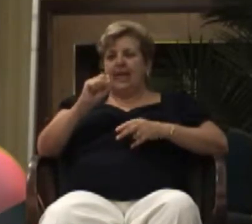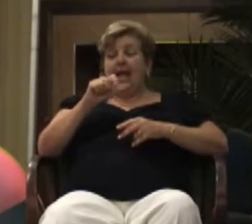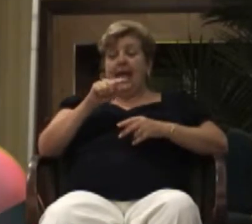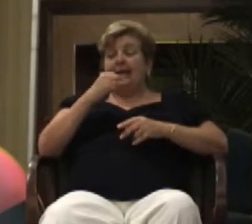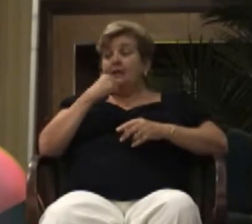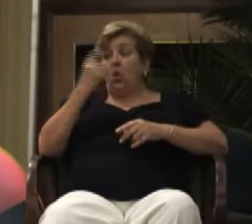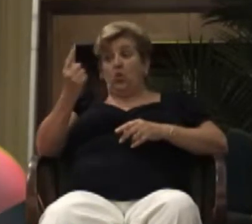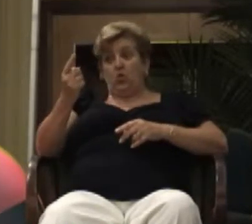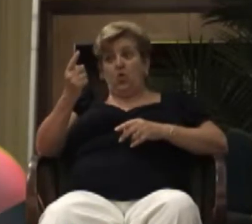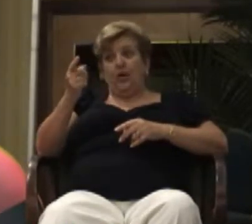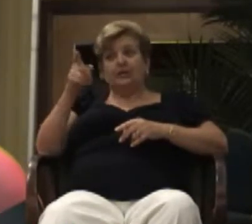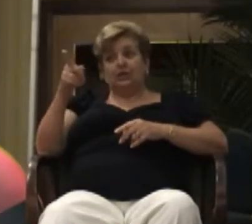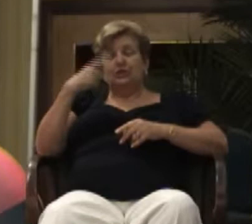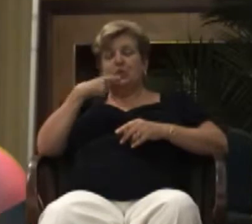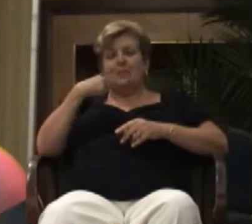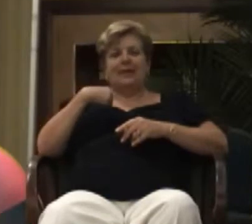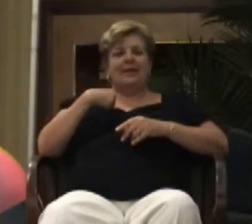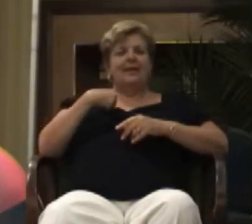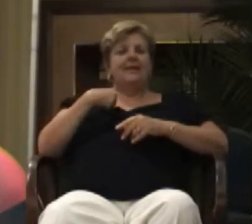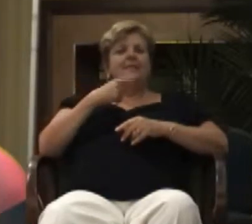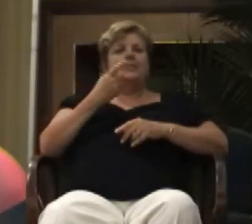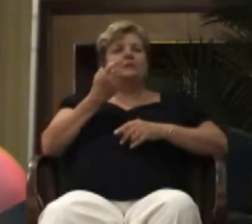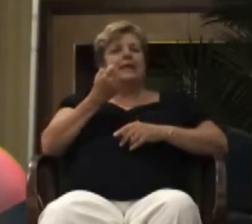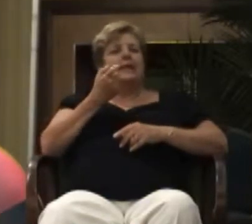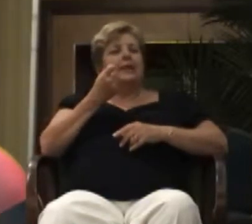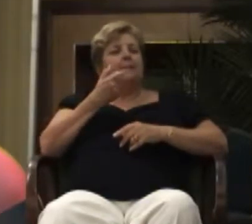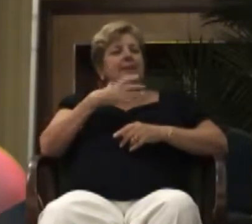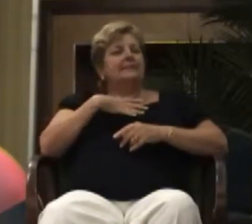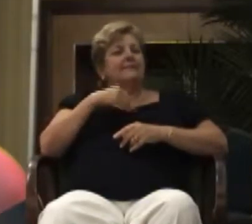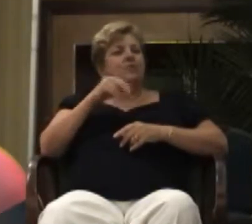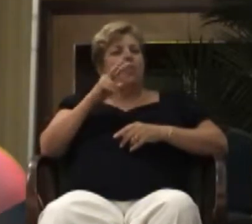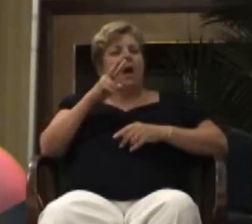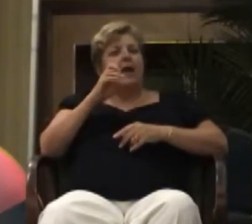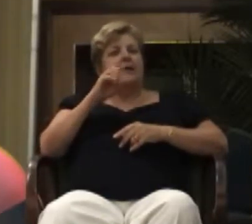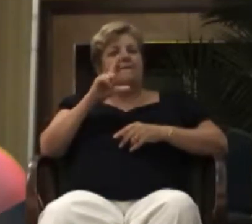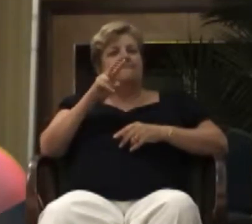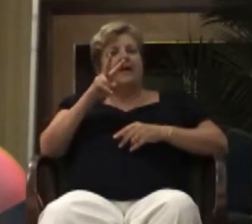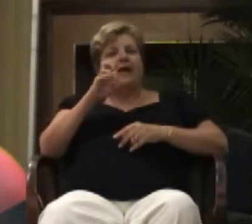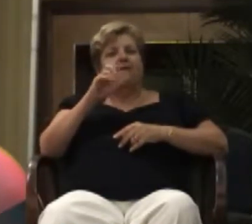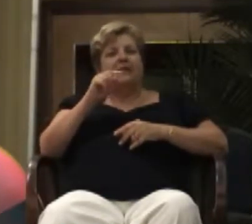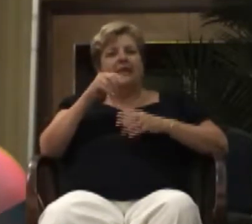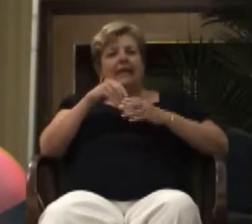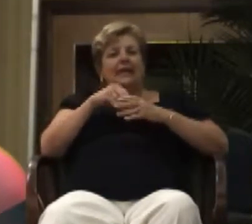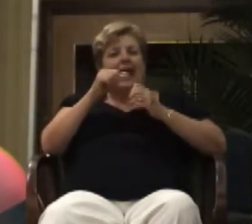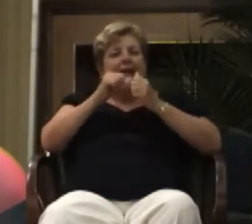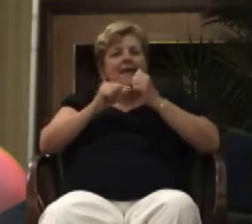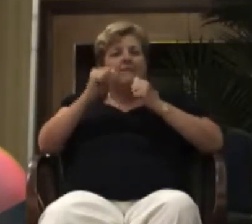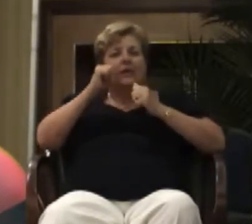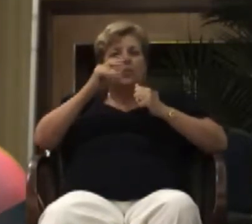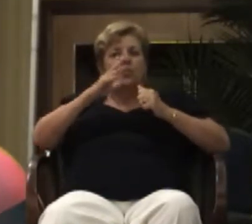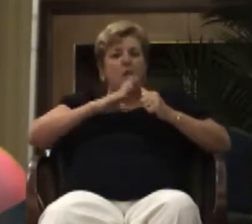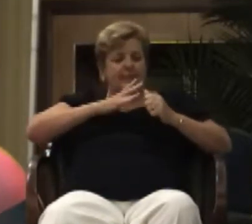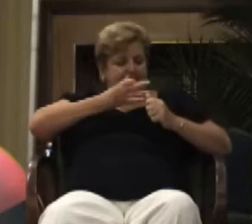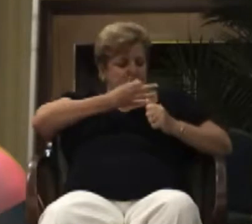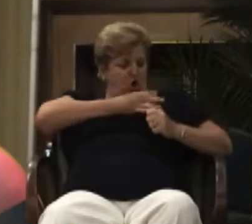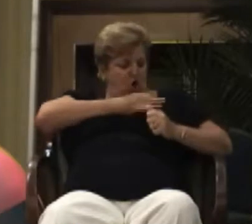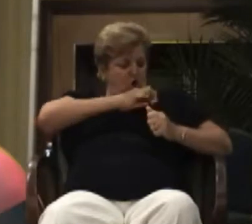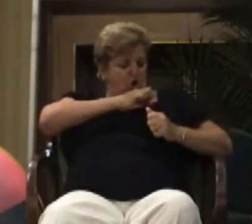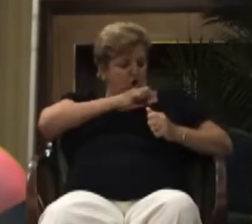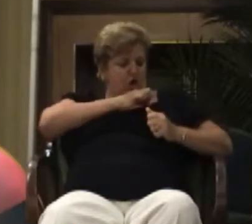there is a little piece of white velvet that God puts in every woman's heart. And it's white, and it's velvet, and it's just